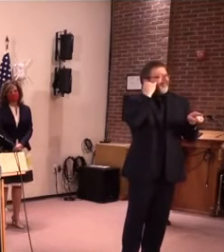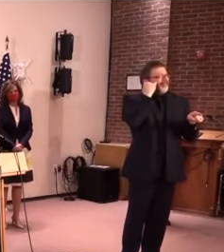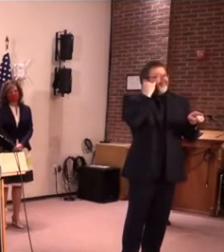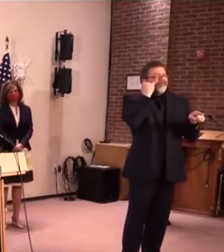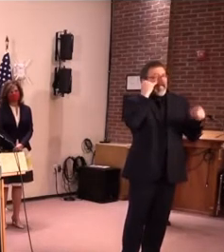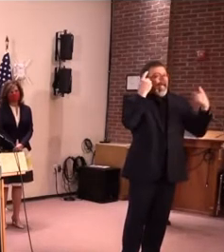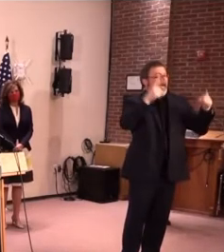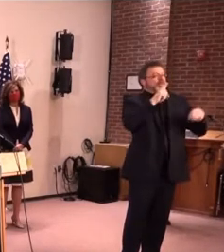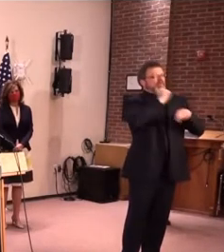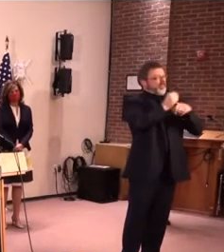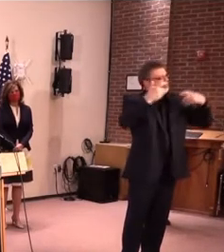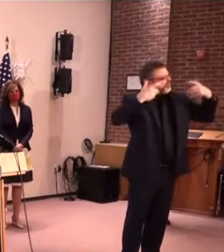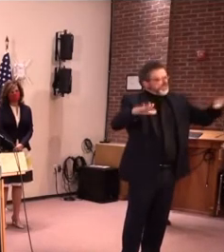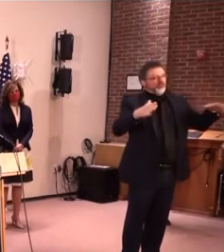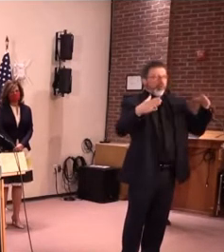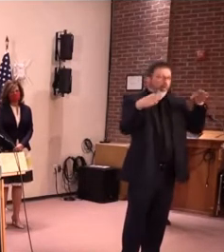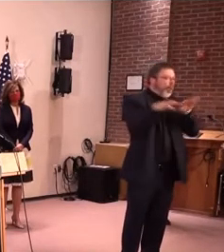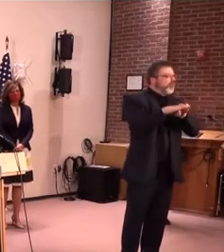they're out of business and they closed?